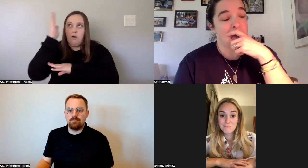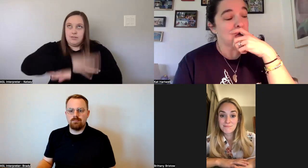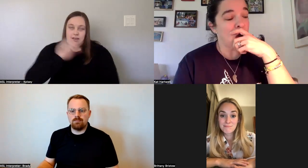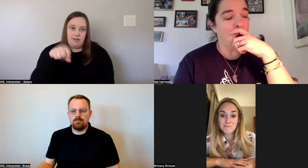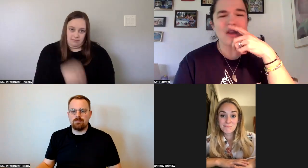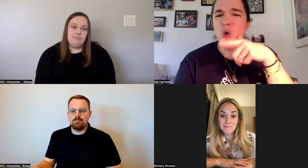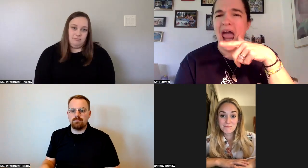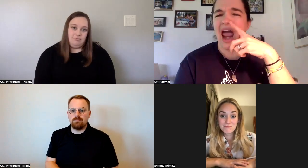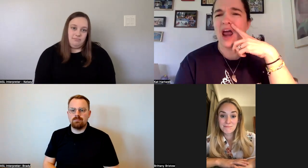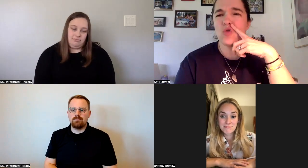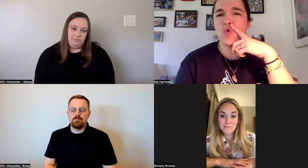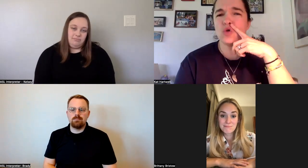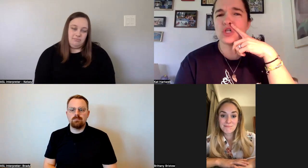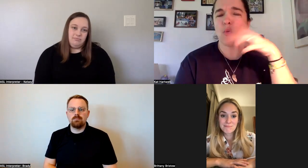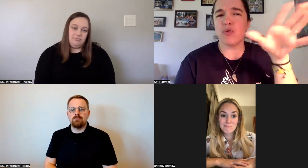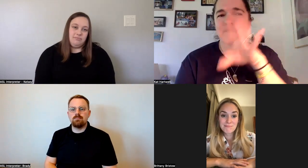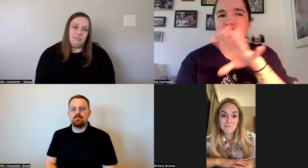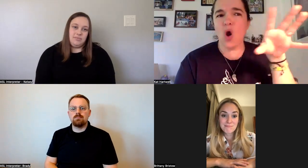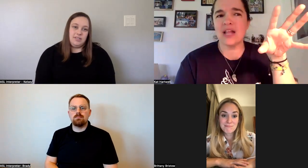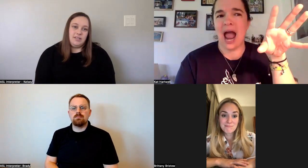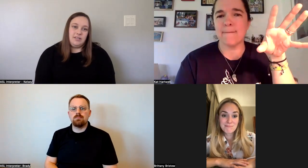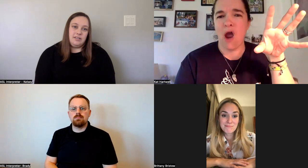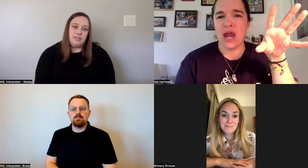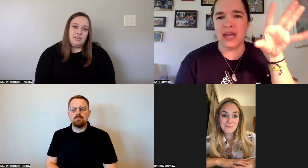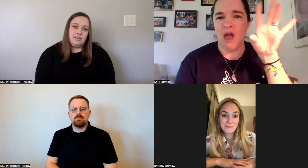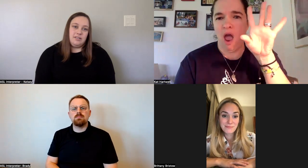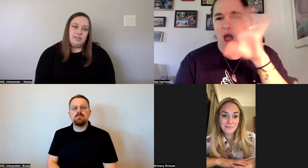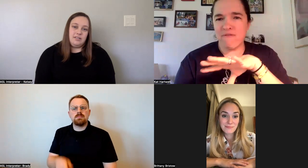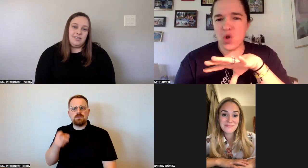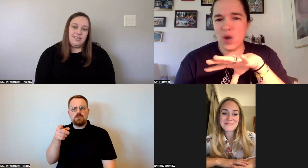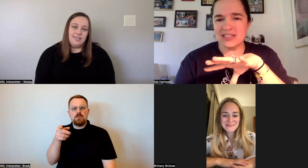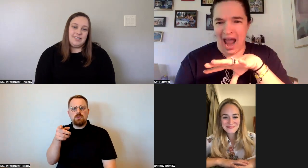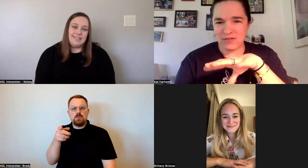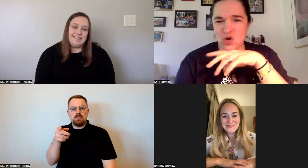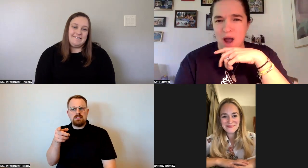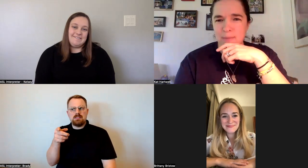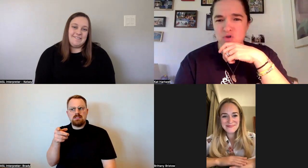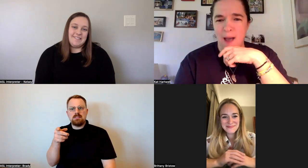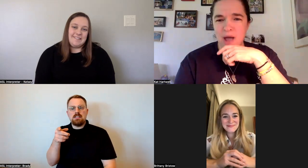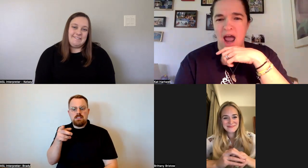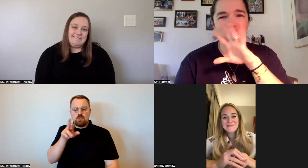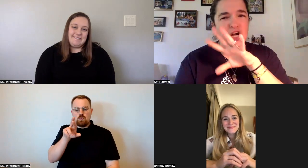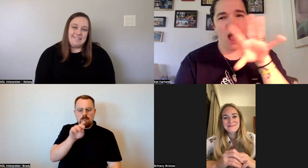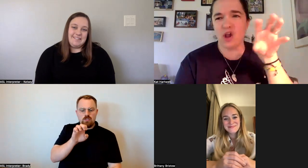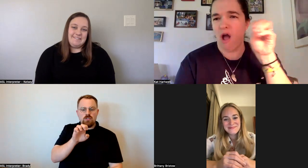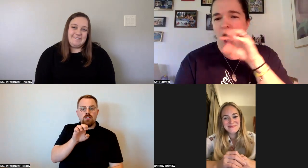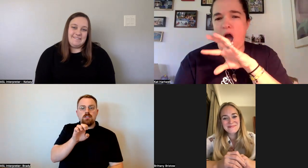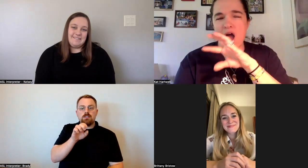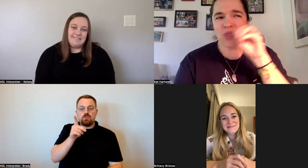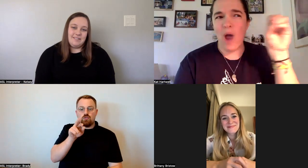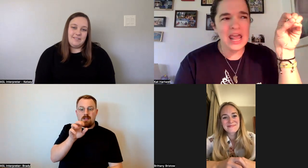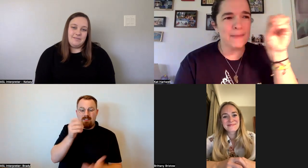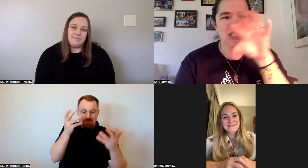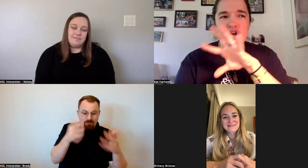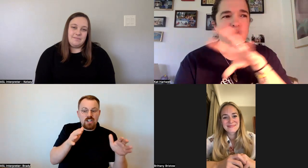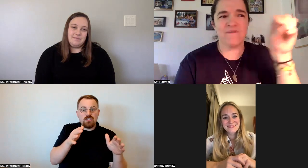Mm. So we shortly got married a few weeks after Romadrama. I look